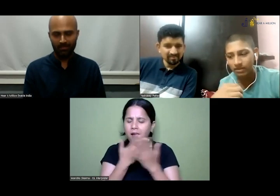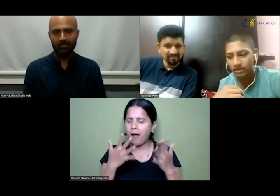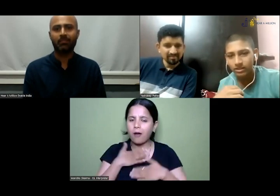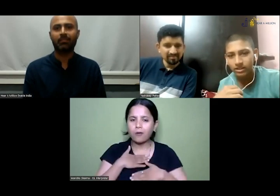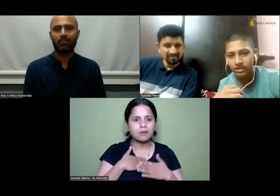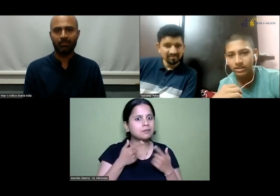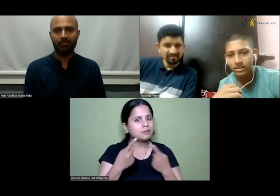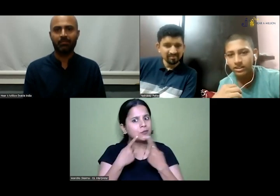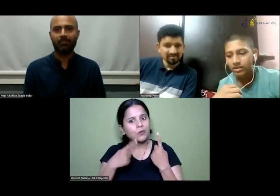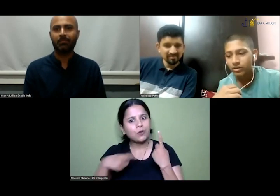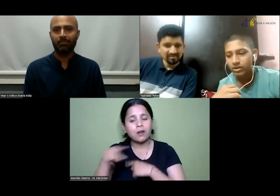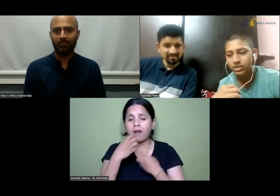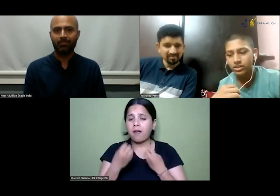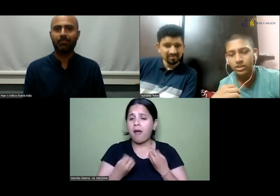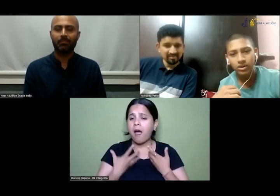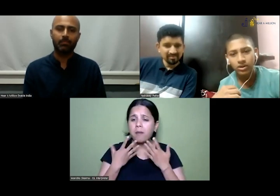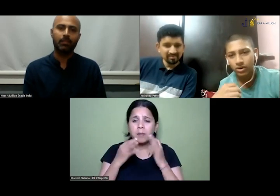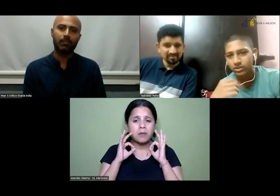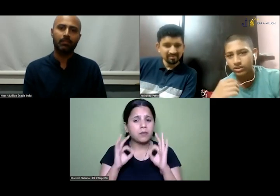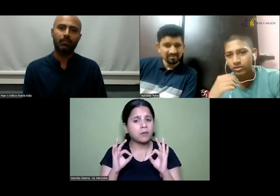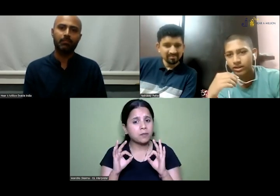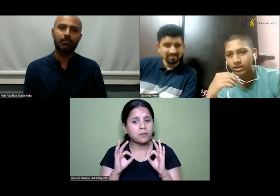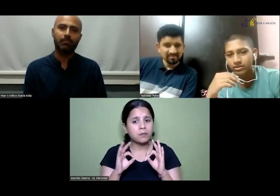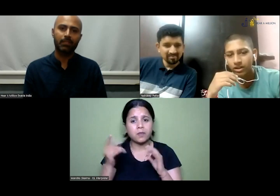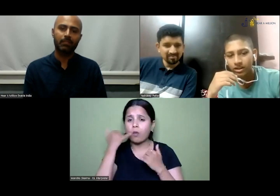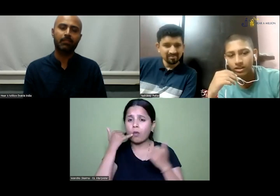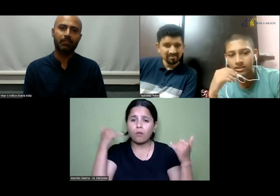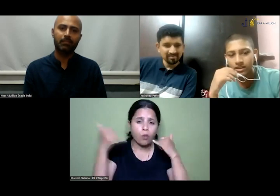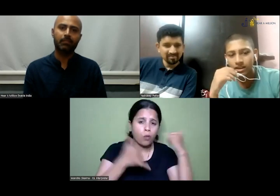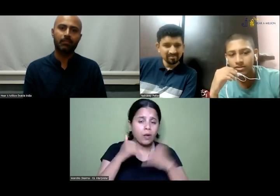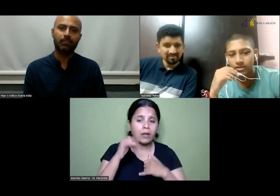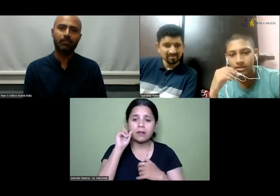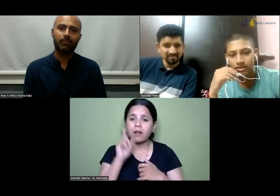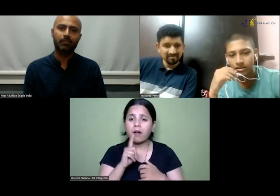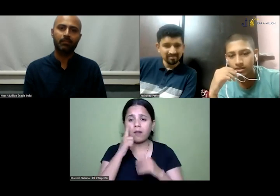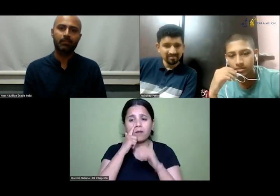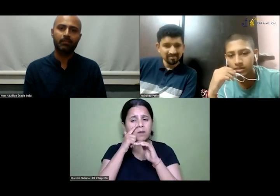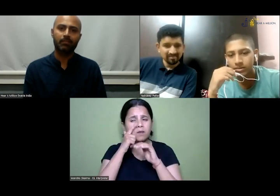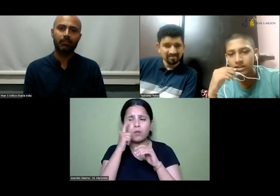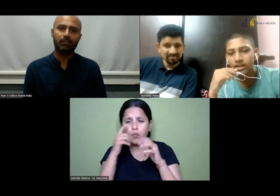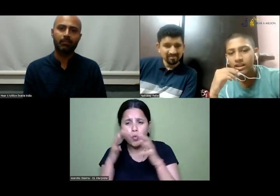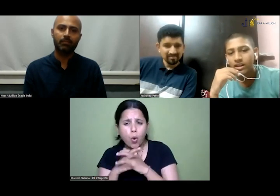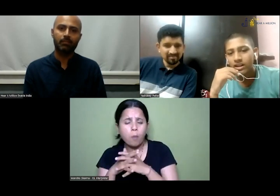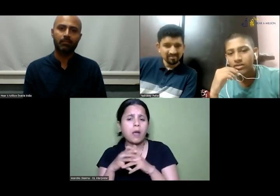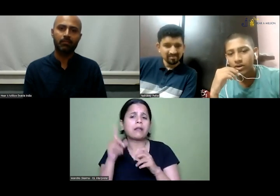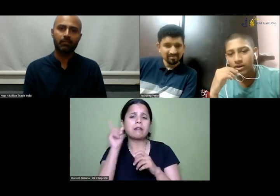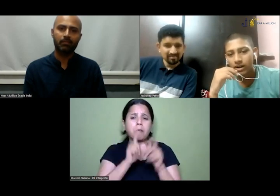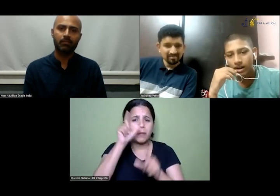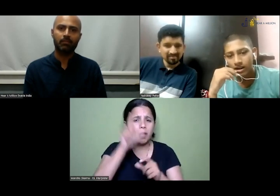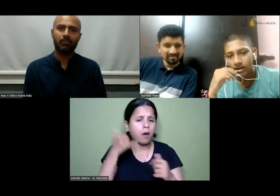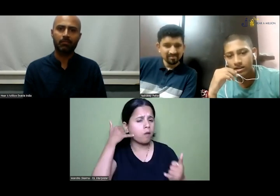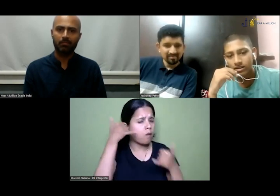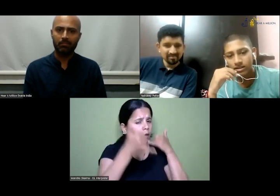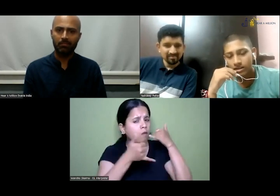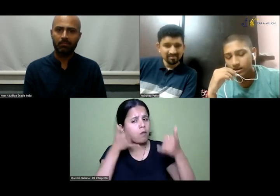so lively with her work. She got calls from deaf girls, deaf people